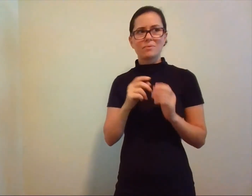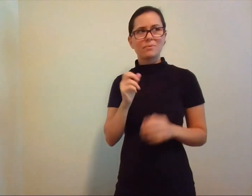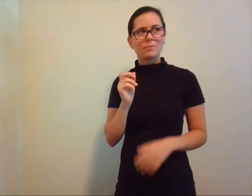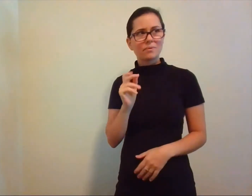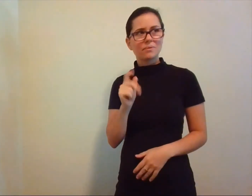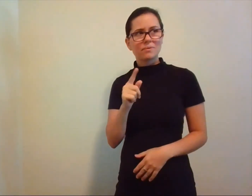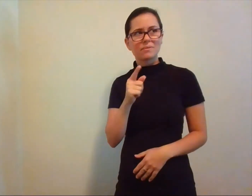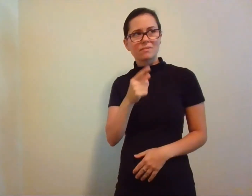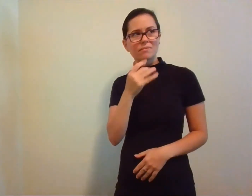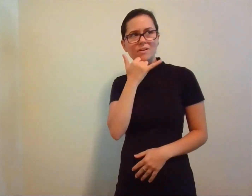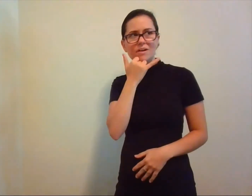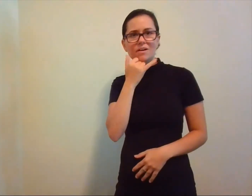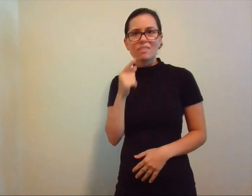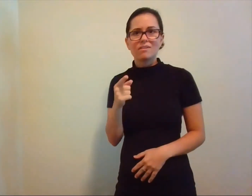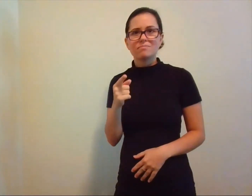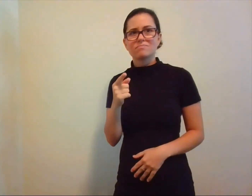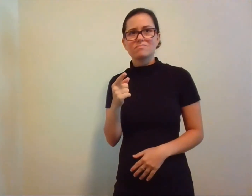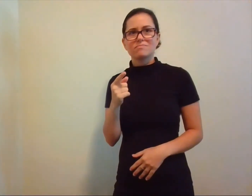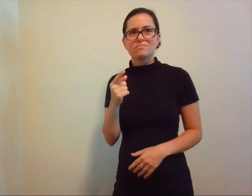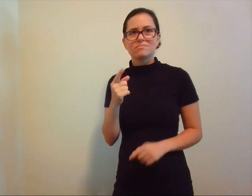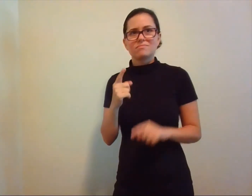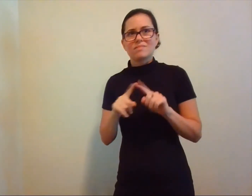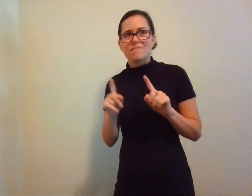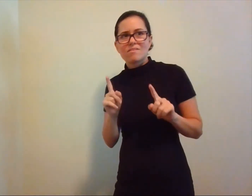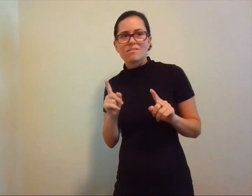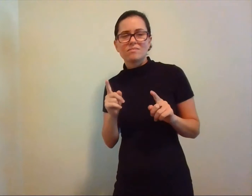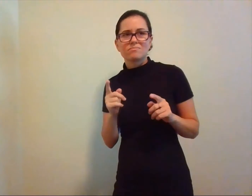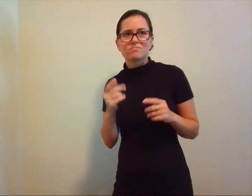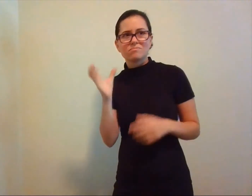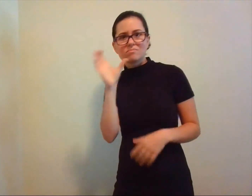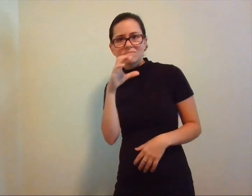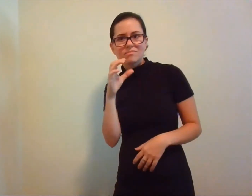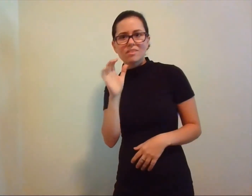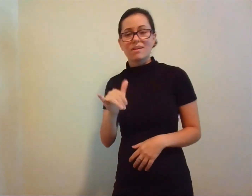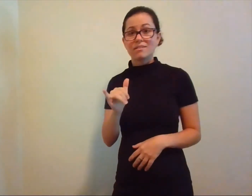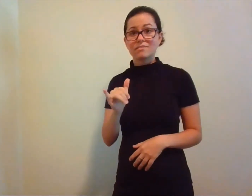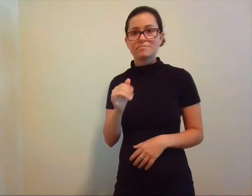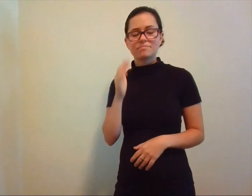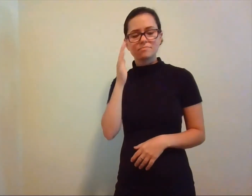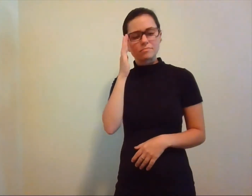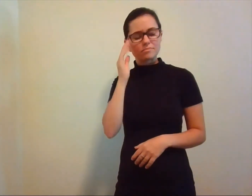whatever you want to say, however you want to judge that. That is what people know him for. And it was just an interesting